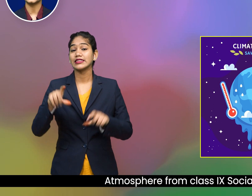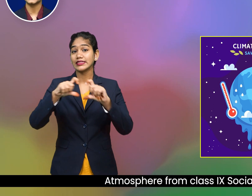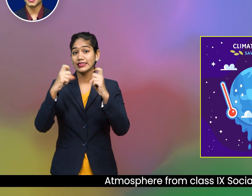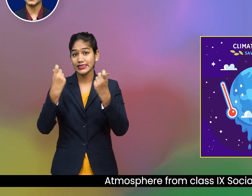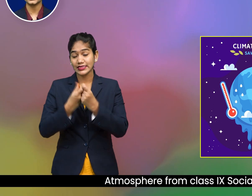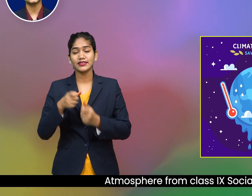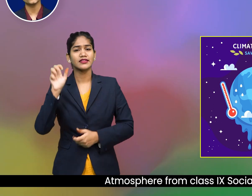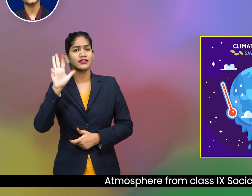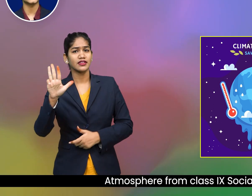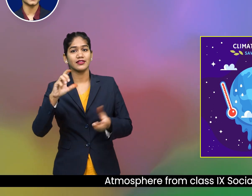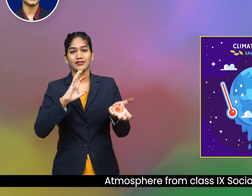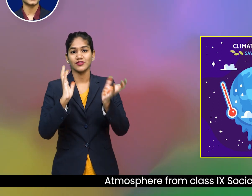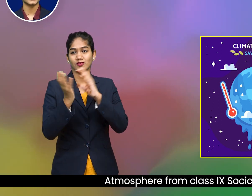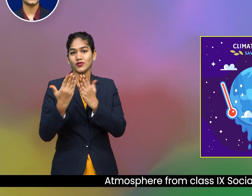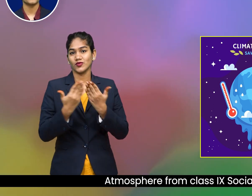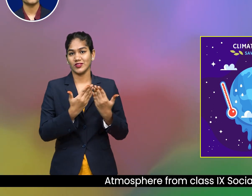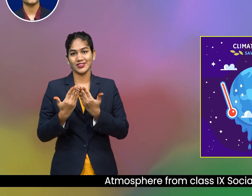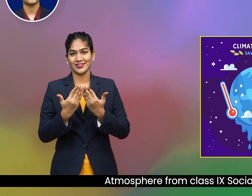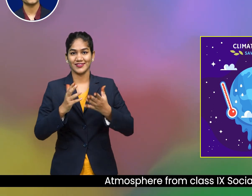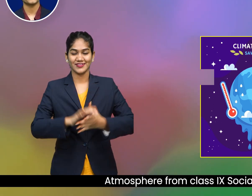From class 9th Social Studies.